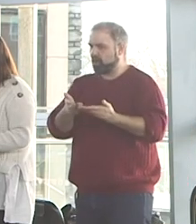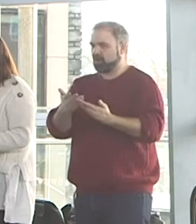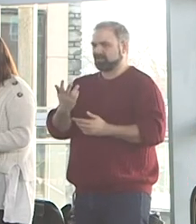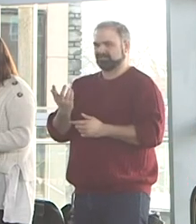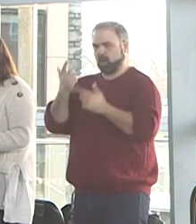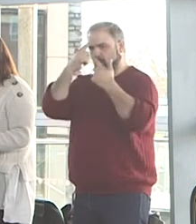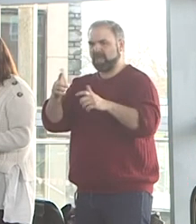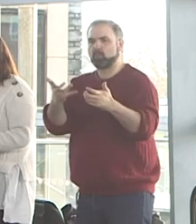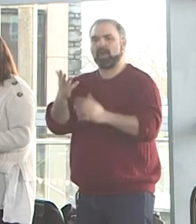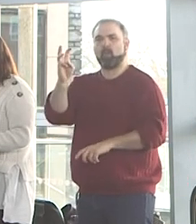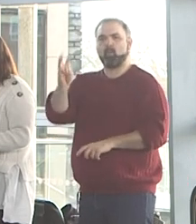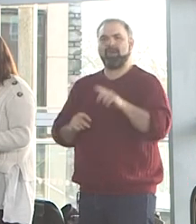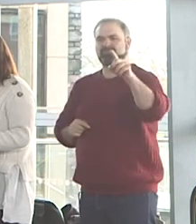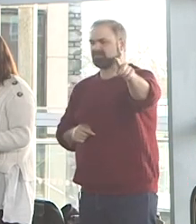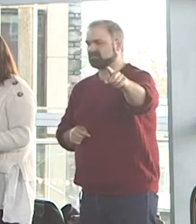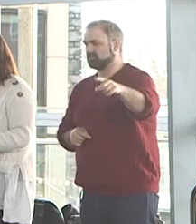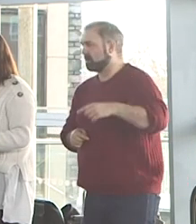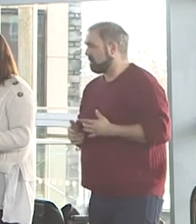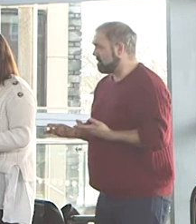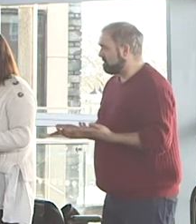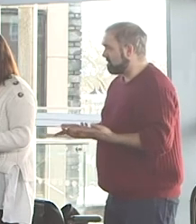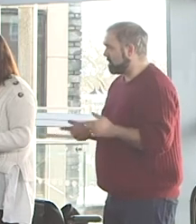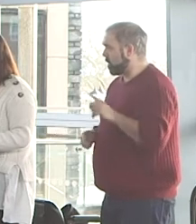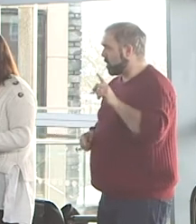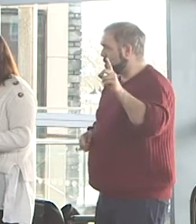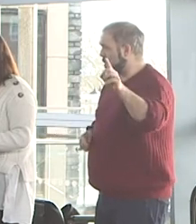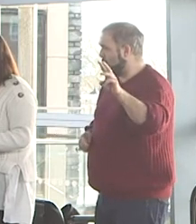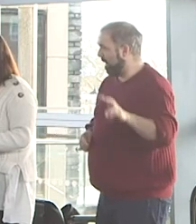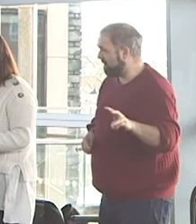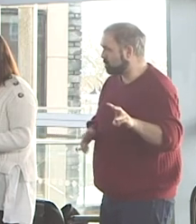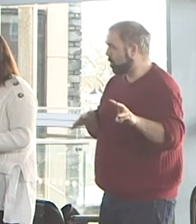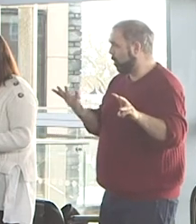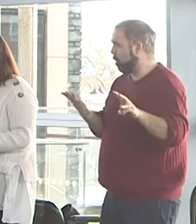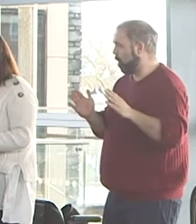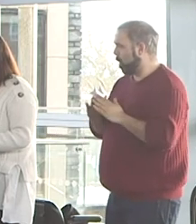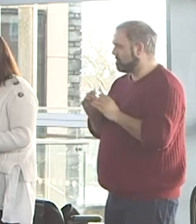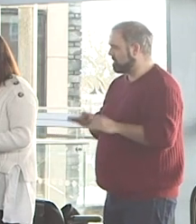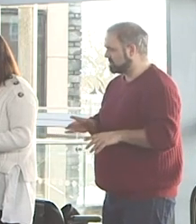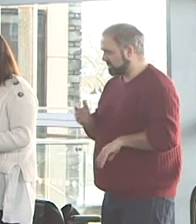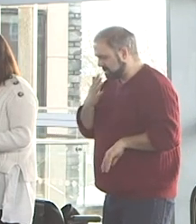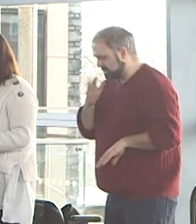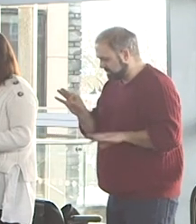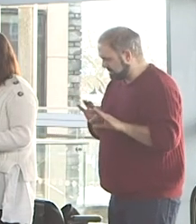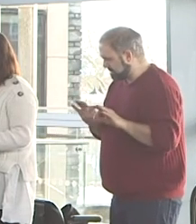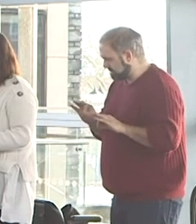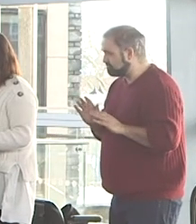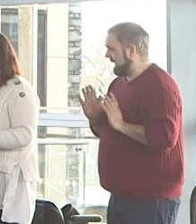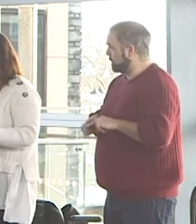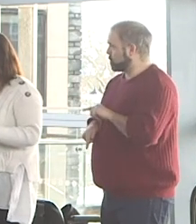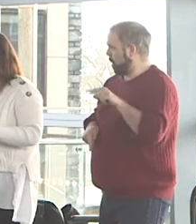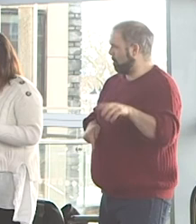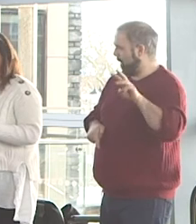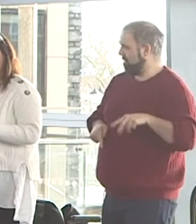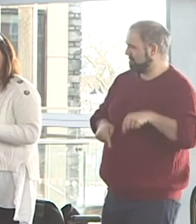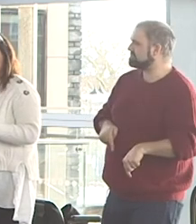in Wales. This was pretty much an ultimatum between Wales or being homeless. I had no choice but to come here."